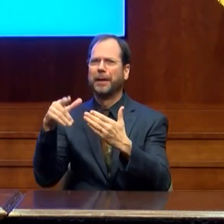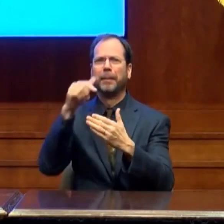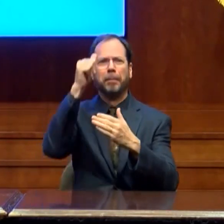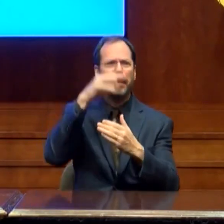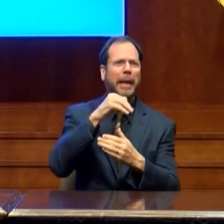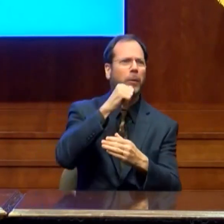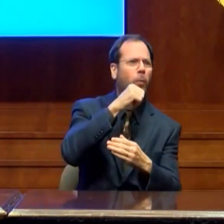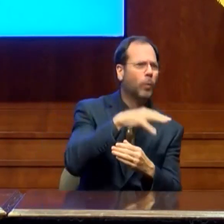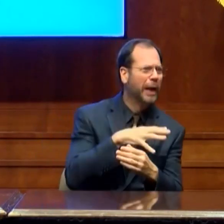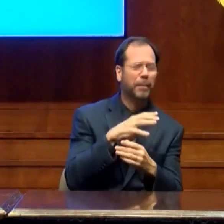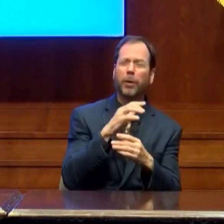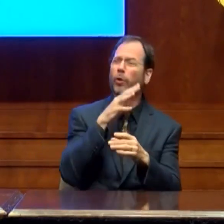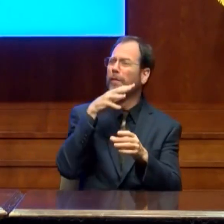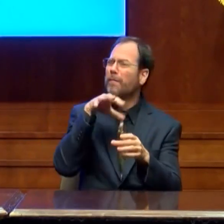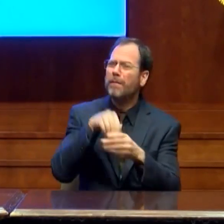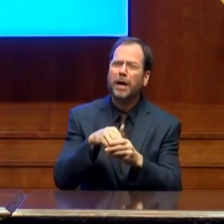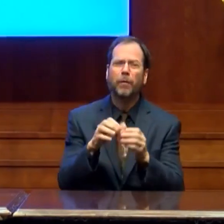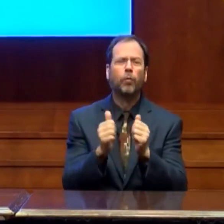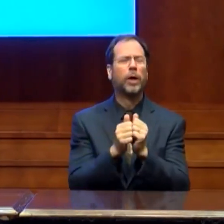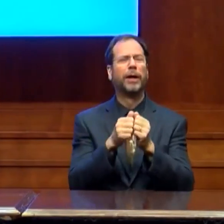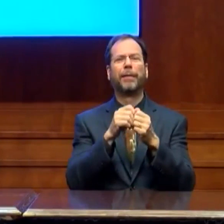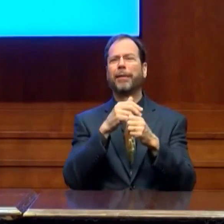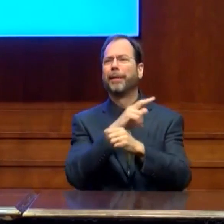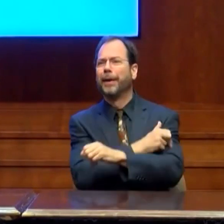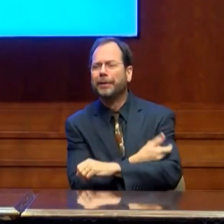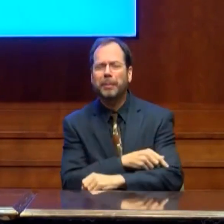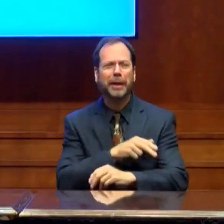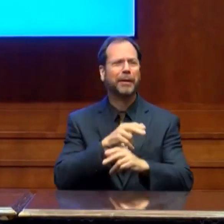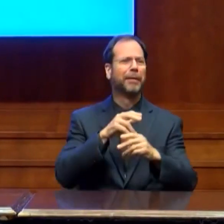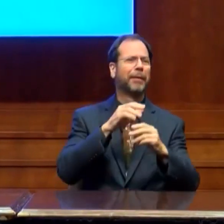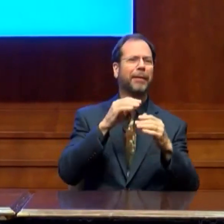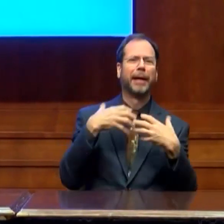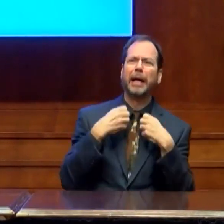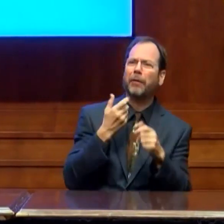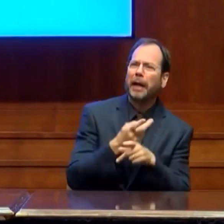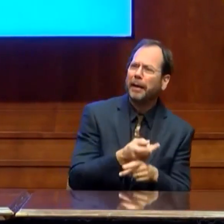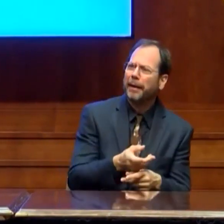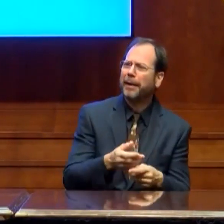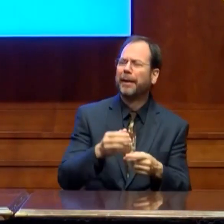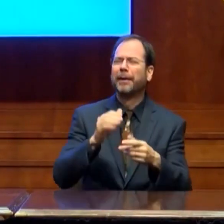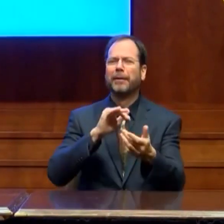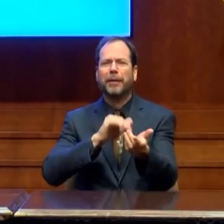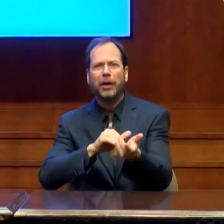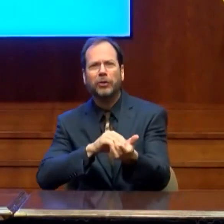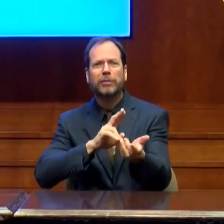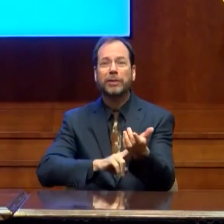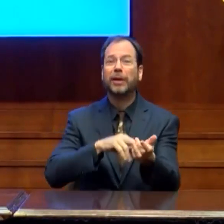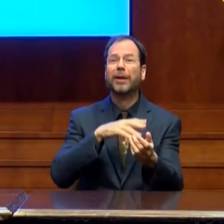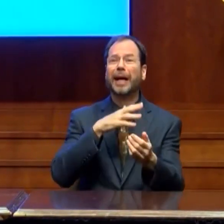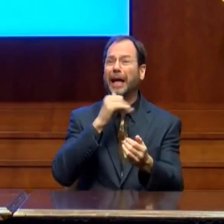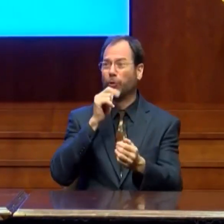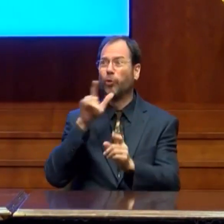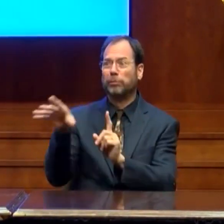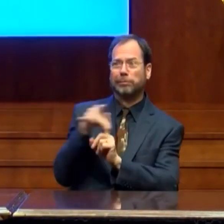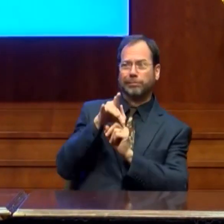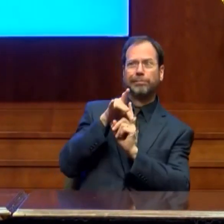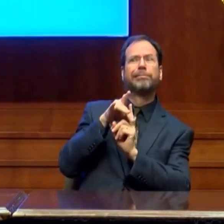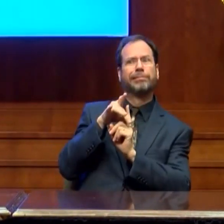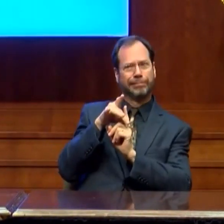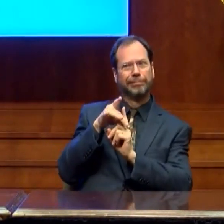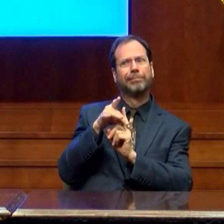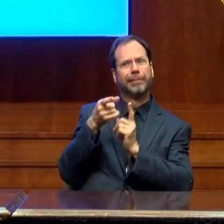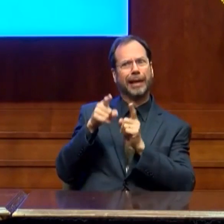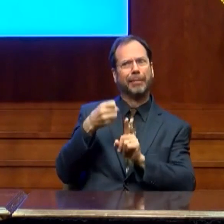any aspect of the healthcare field or first responder response to those who are contracting COVID-19. We